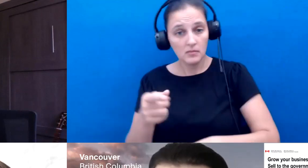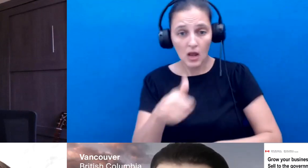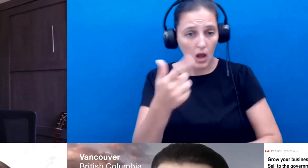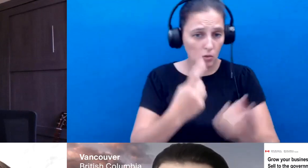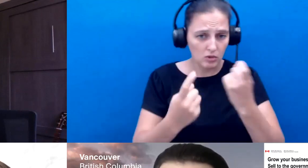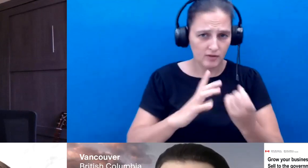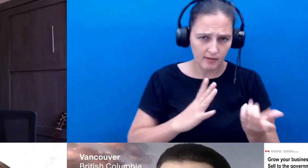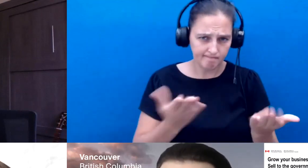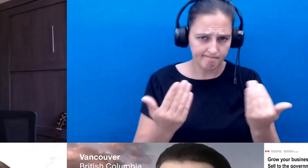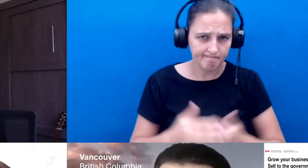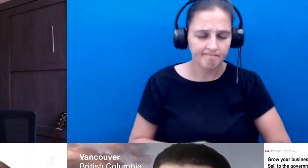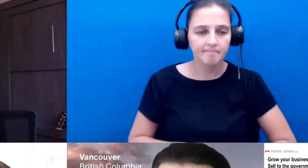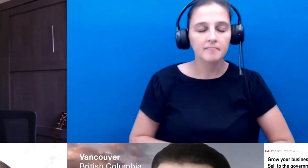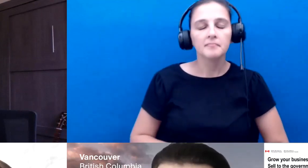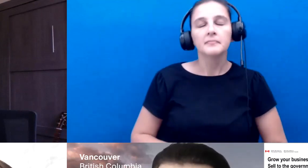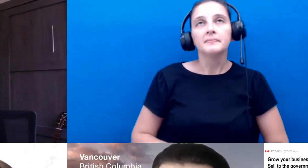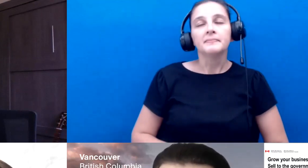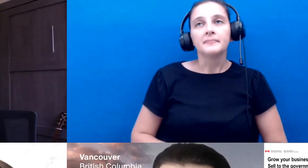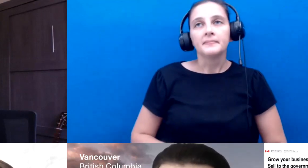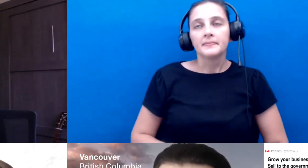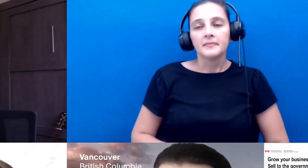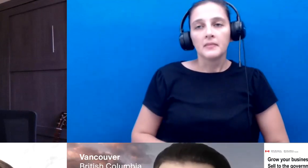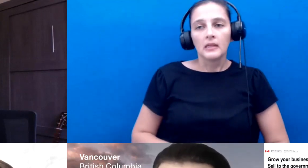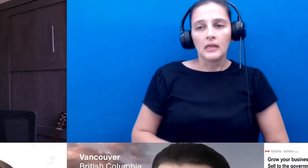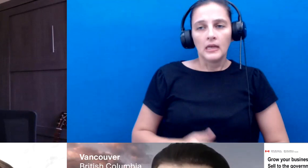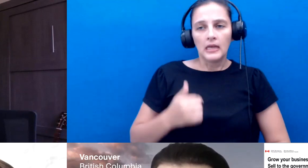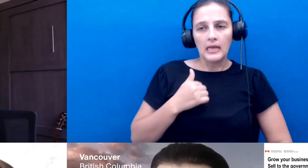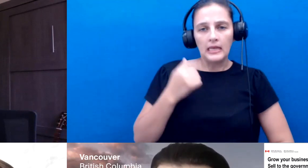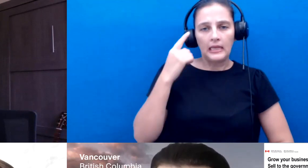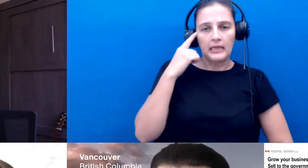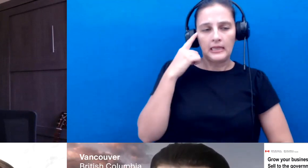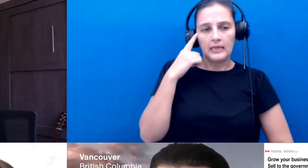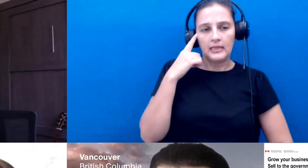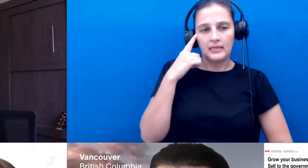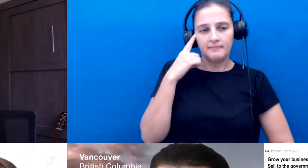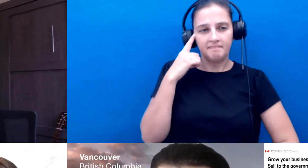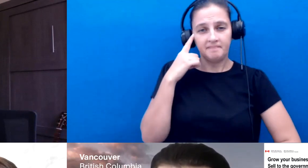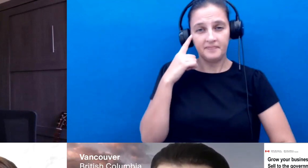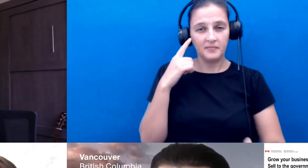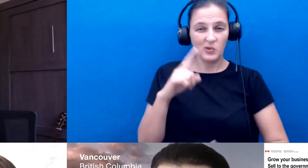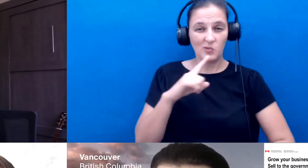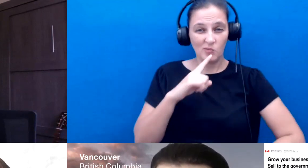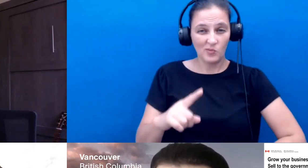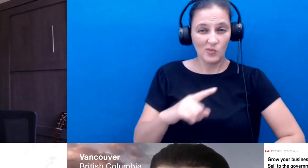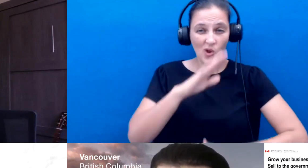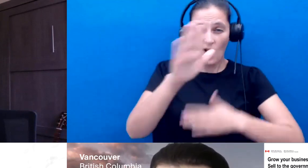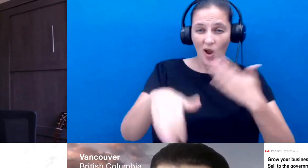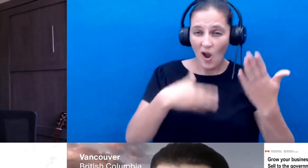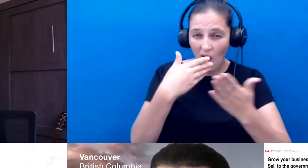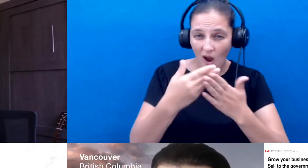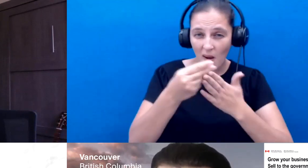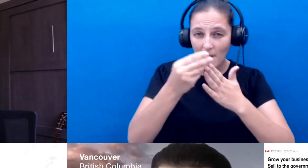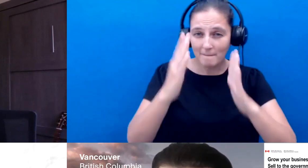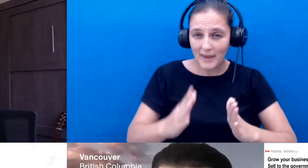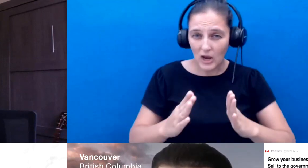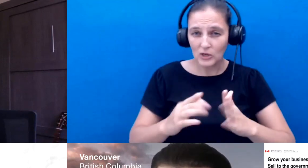well. I tend to think there's about 3 different kinds of buyers that you might have or